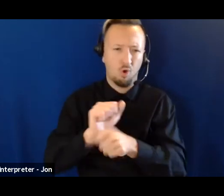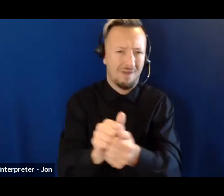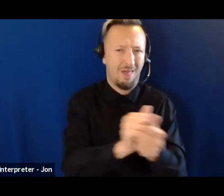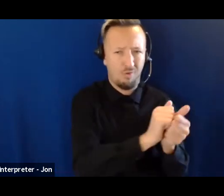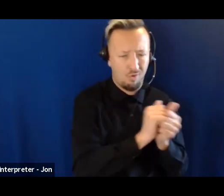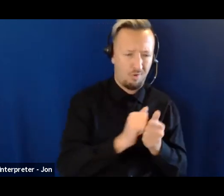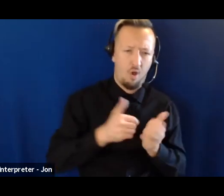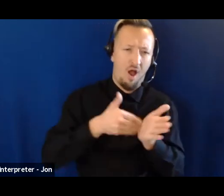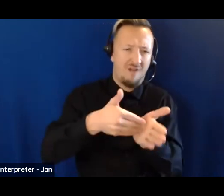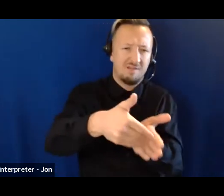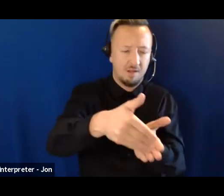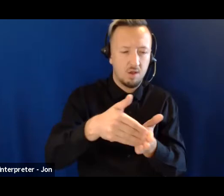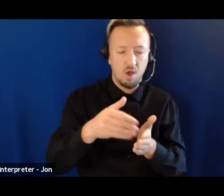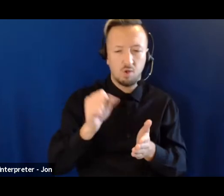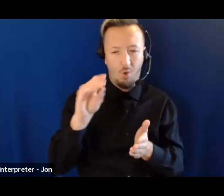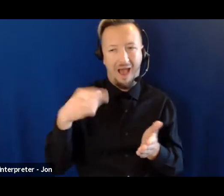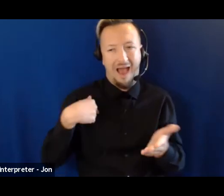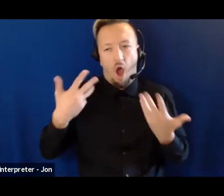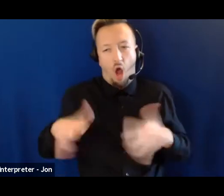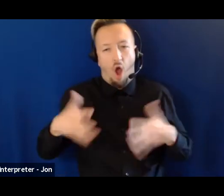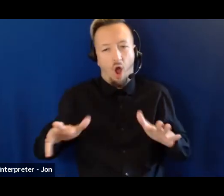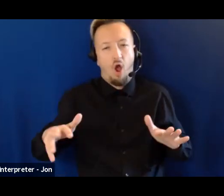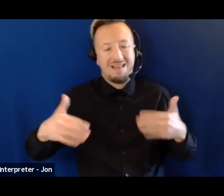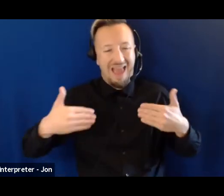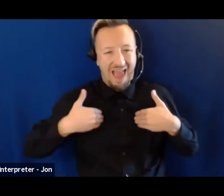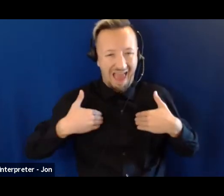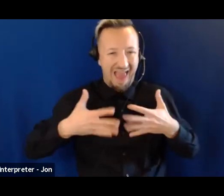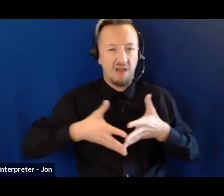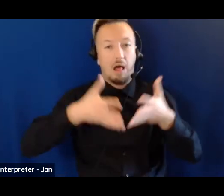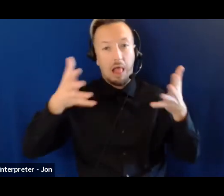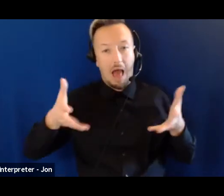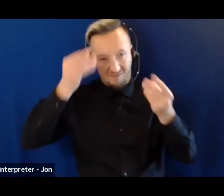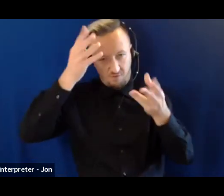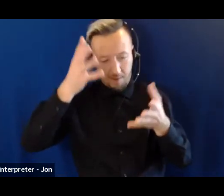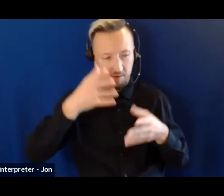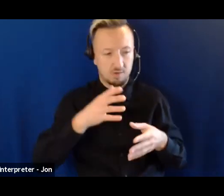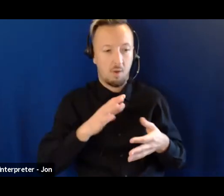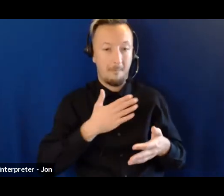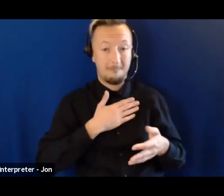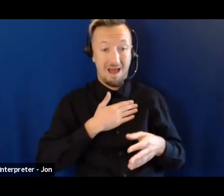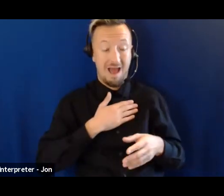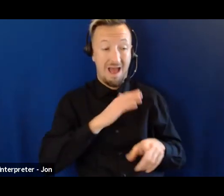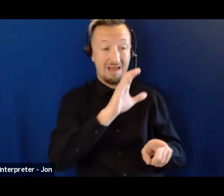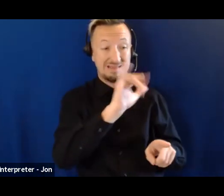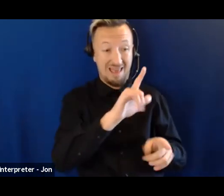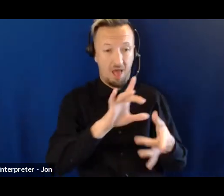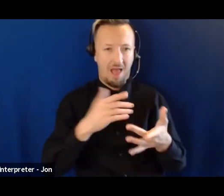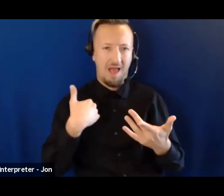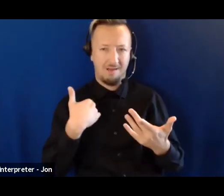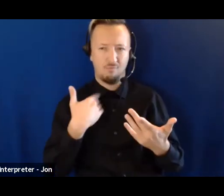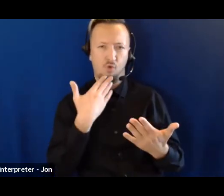PPR, but I have a great relationship with the centers. And so I really don't have a problem getting the